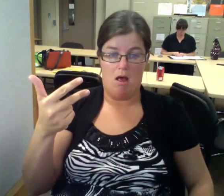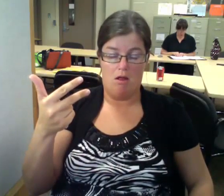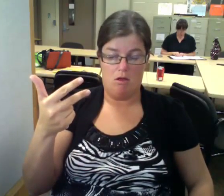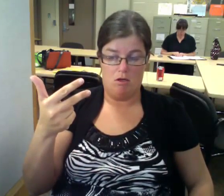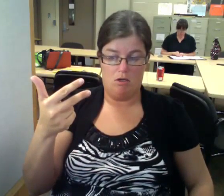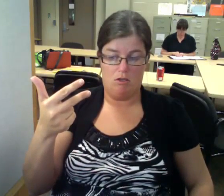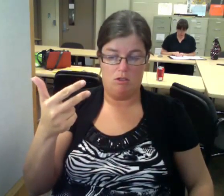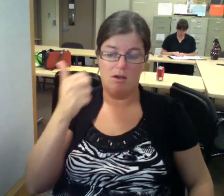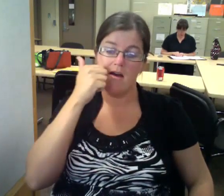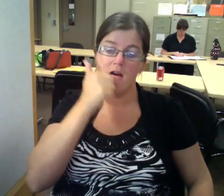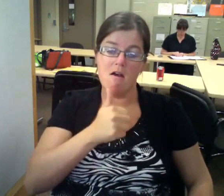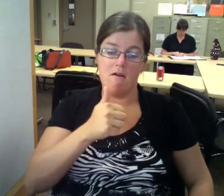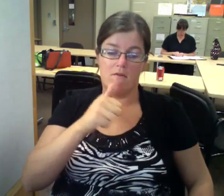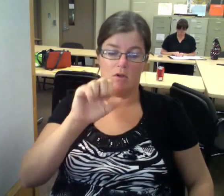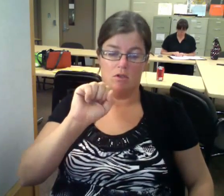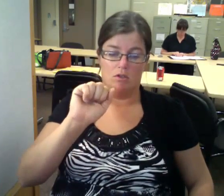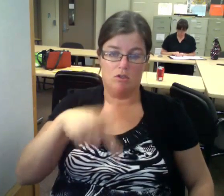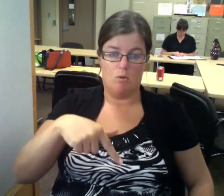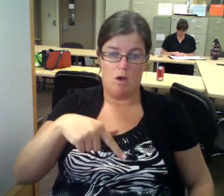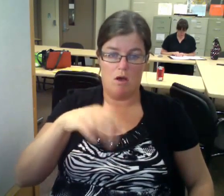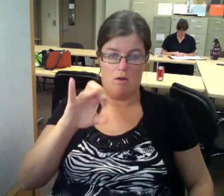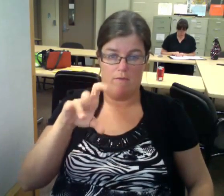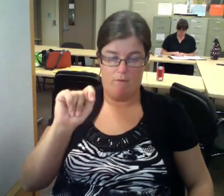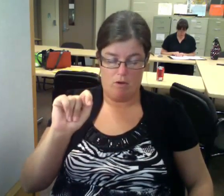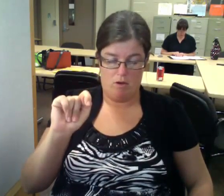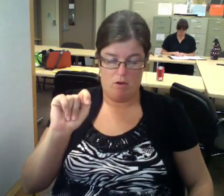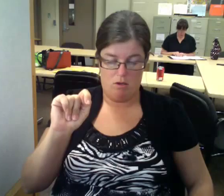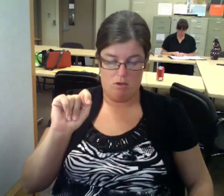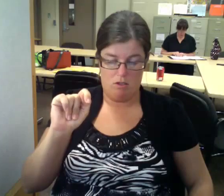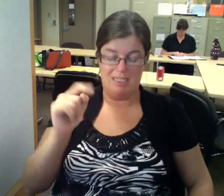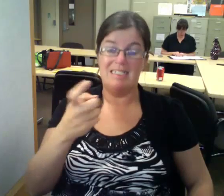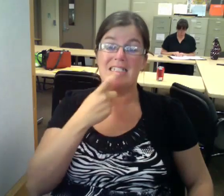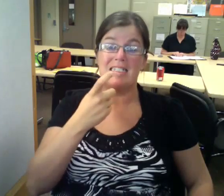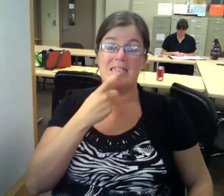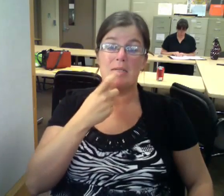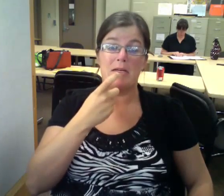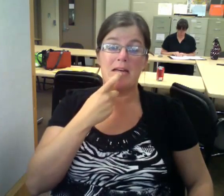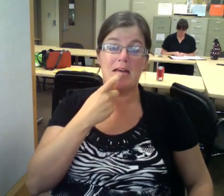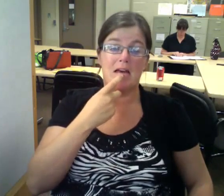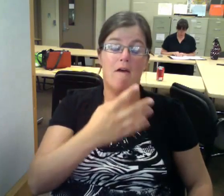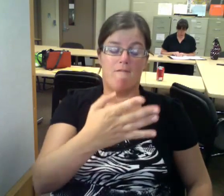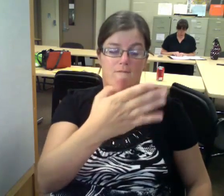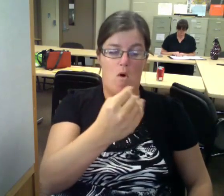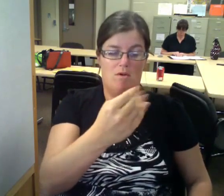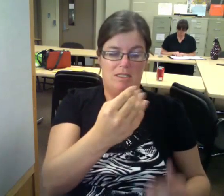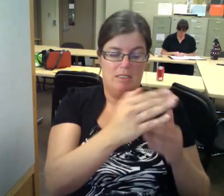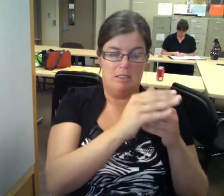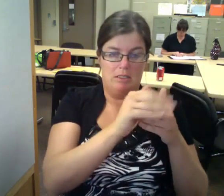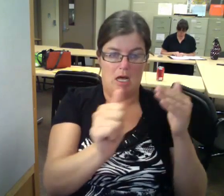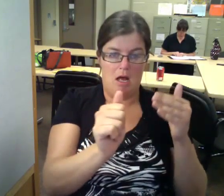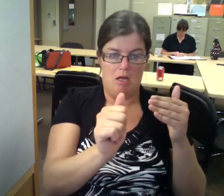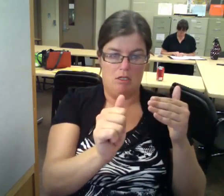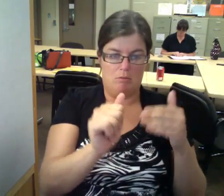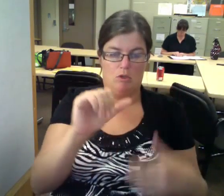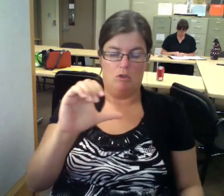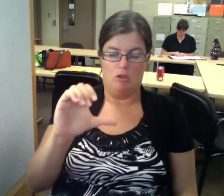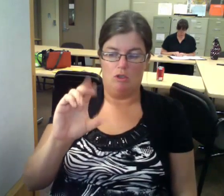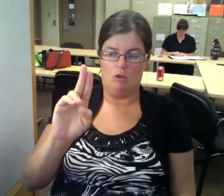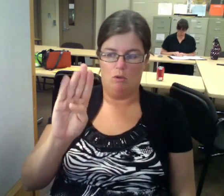and the cement costs $14 per cubic foot. By the way, don't worry about the cost